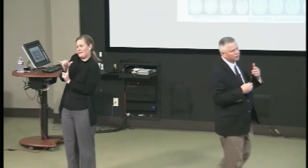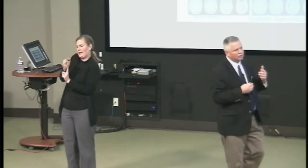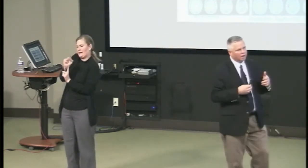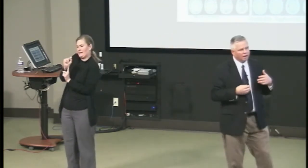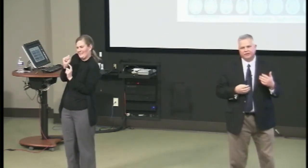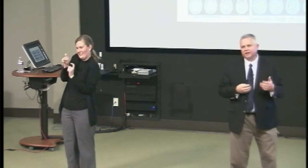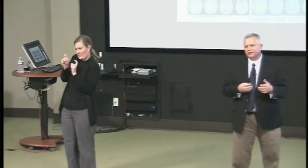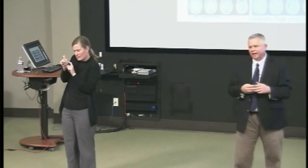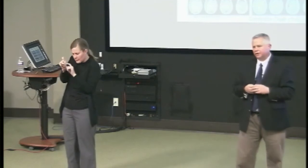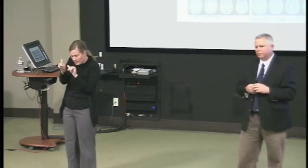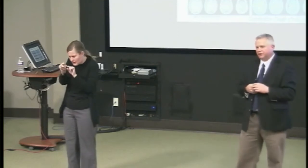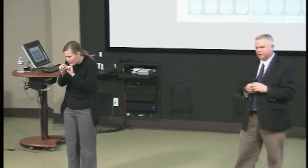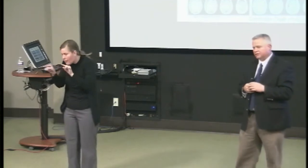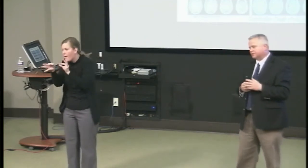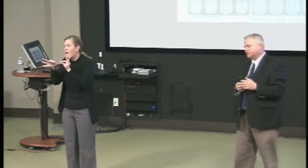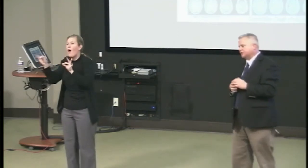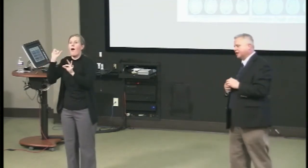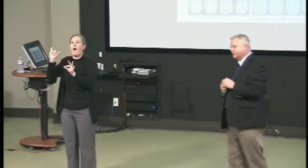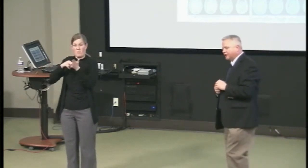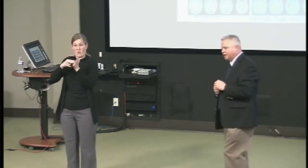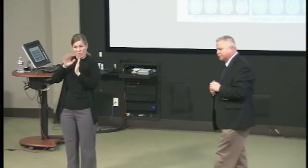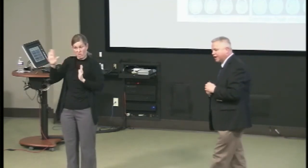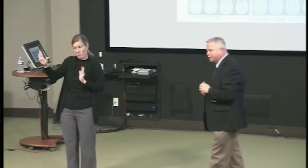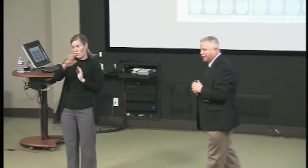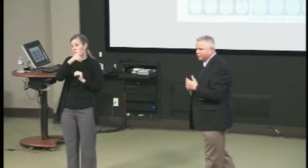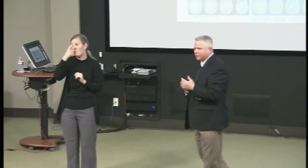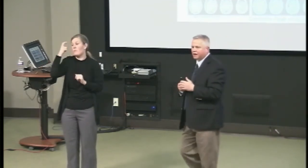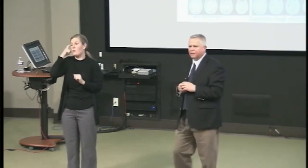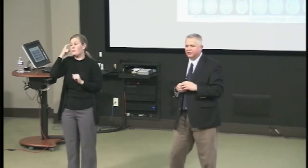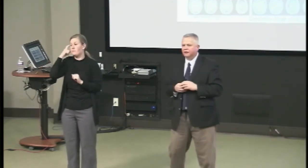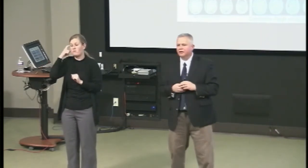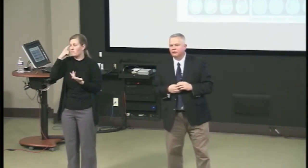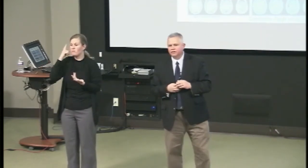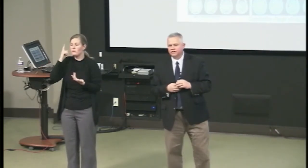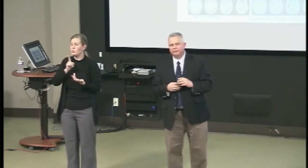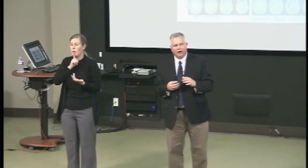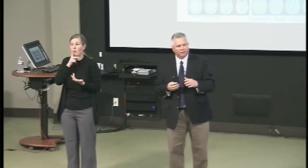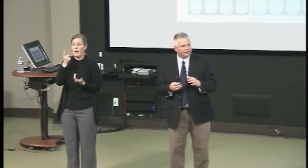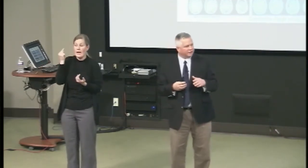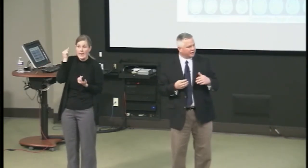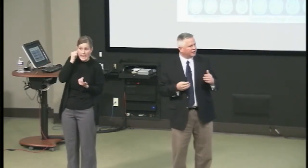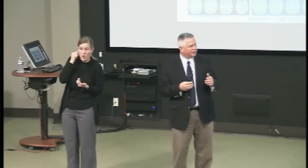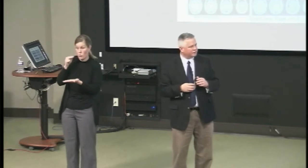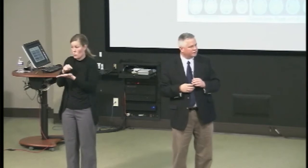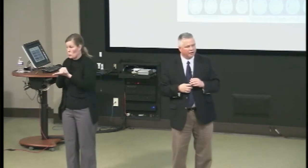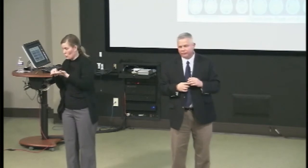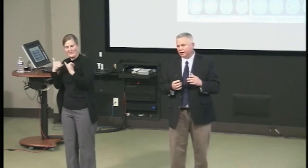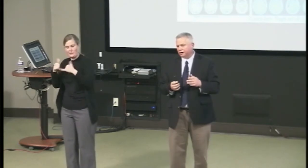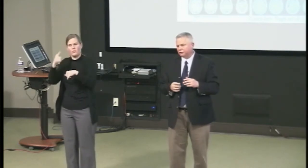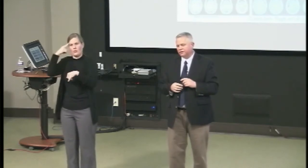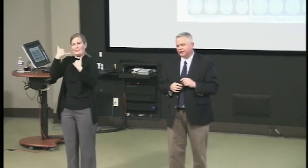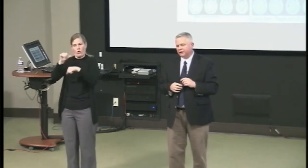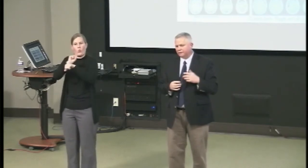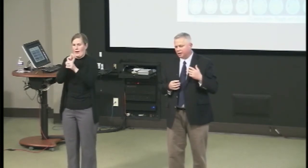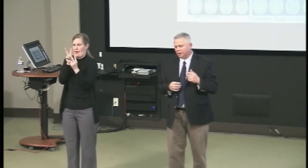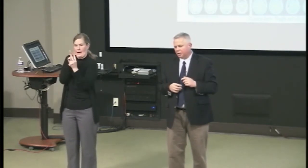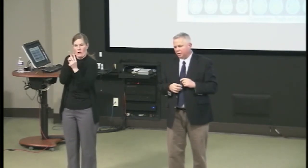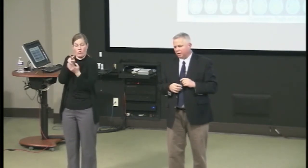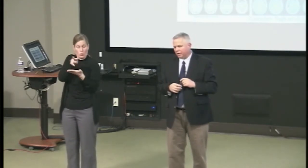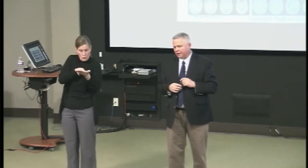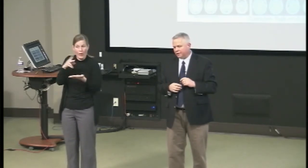amodal syntactic regions. This was a study that Don Shankweiler, my colleague, was involved in, and he is very interested